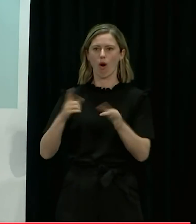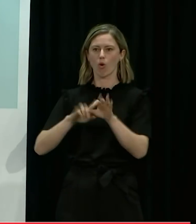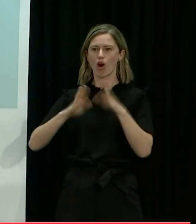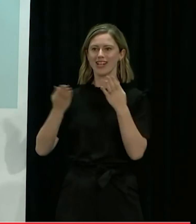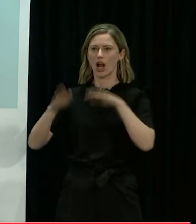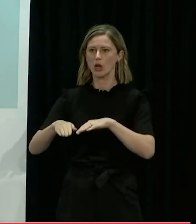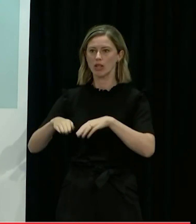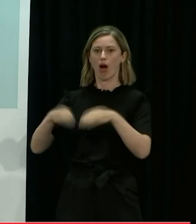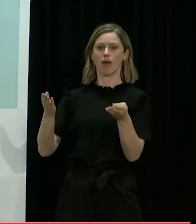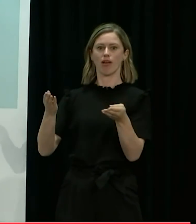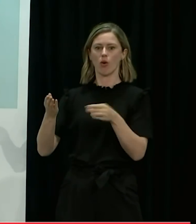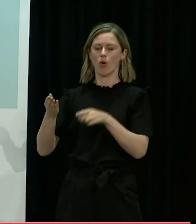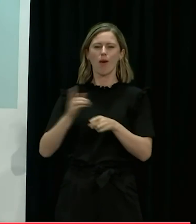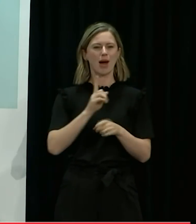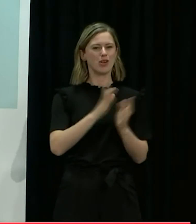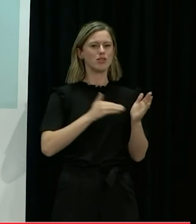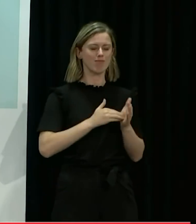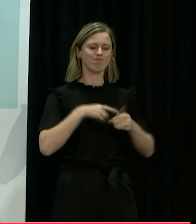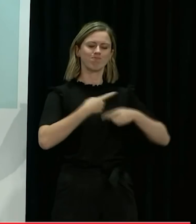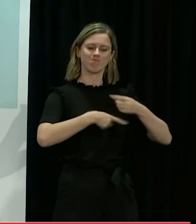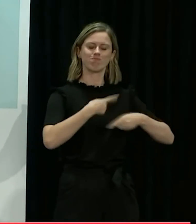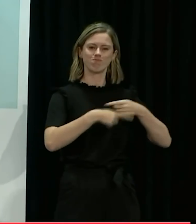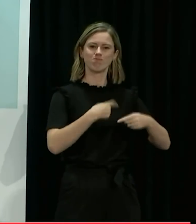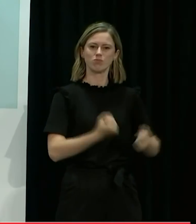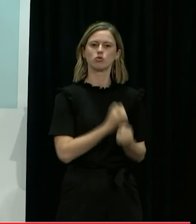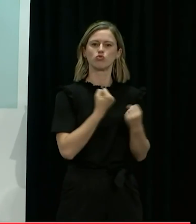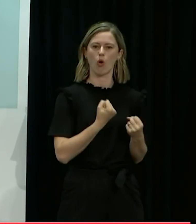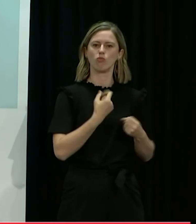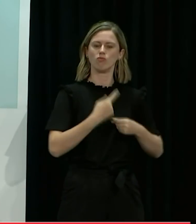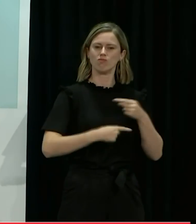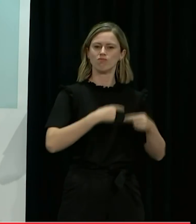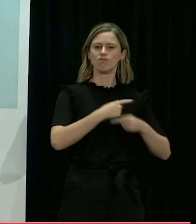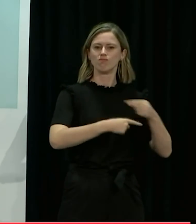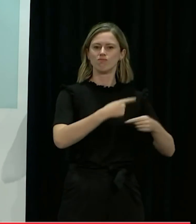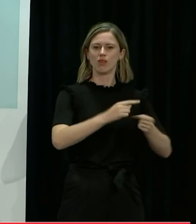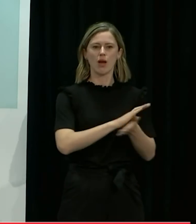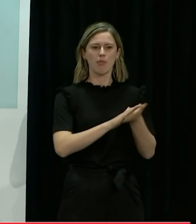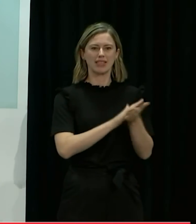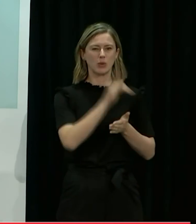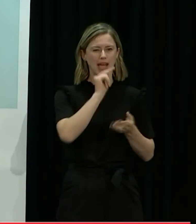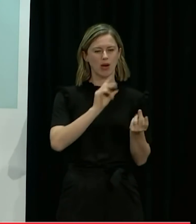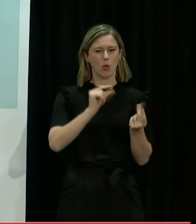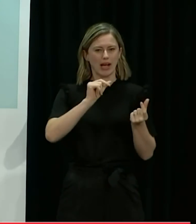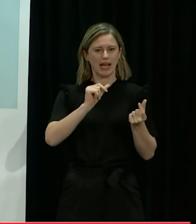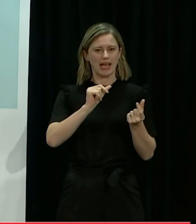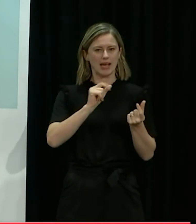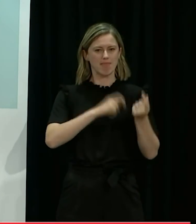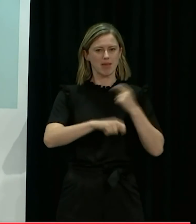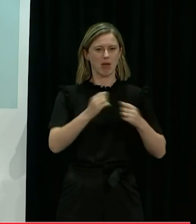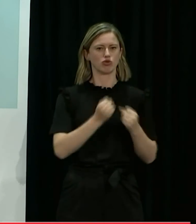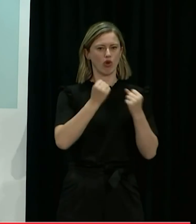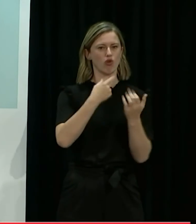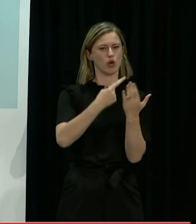quarantine facilities again. We already had a strong system in place and the ability to move swiftly to make it stronger